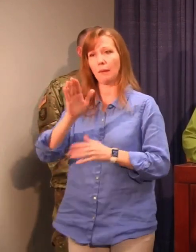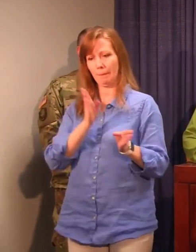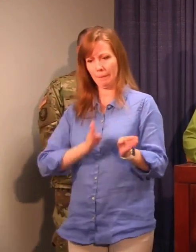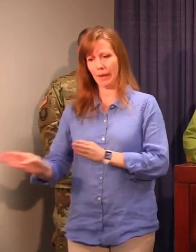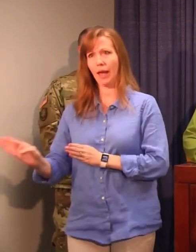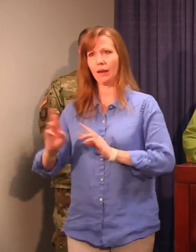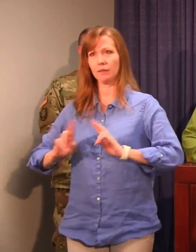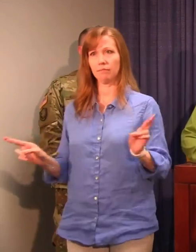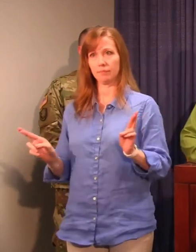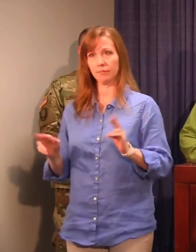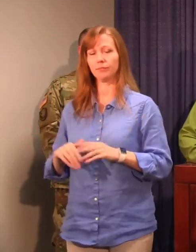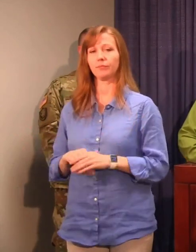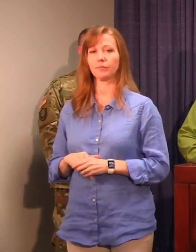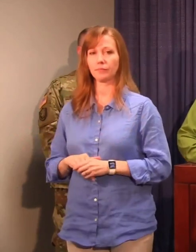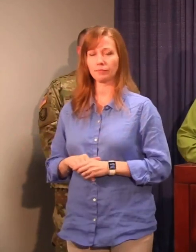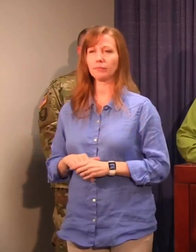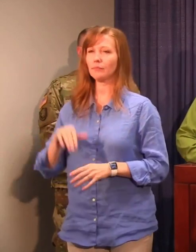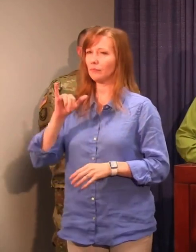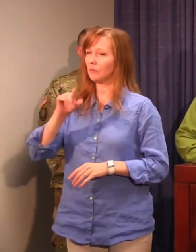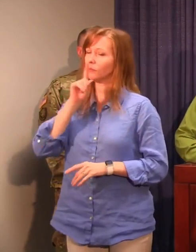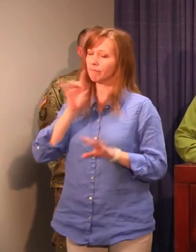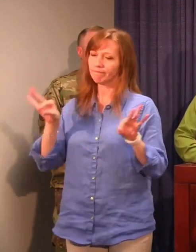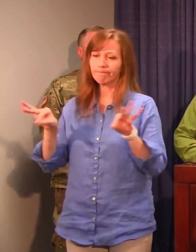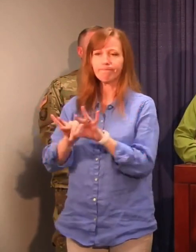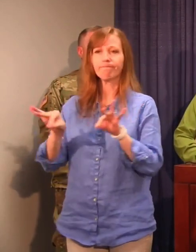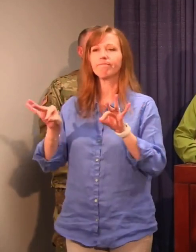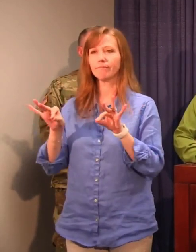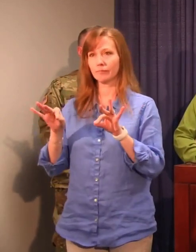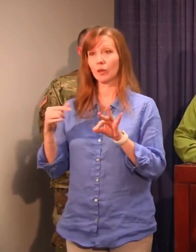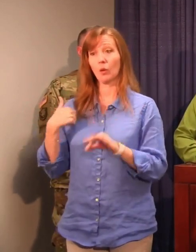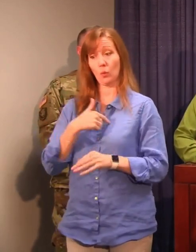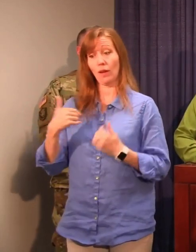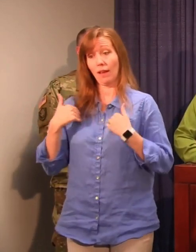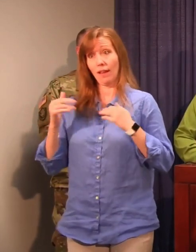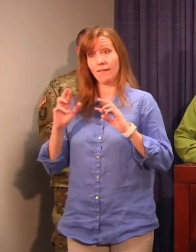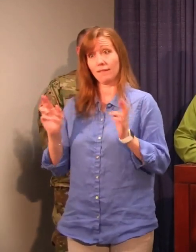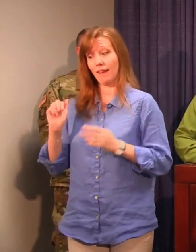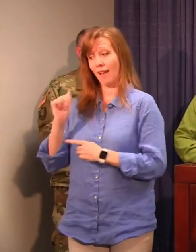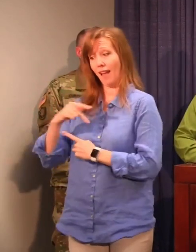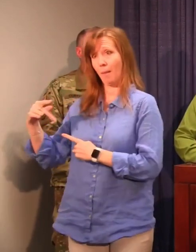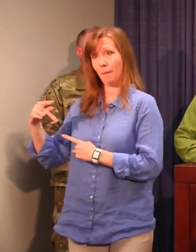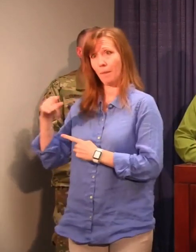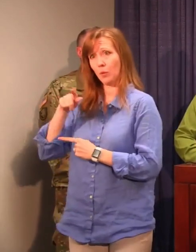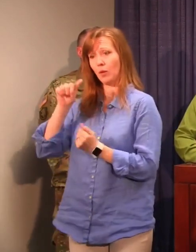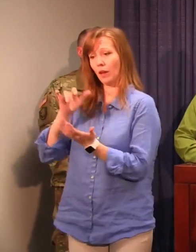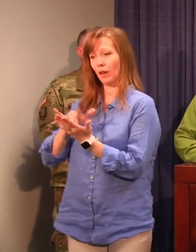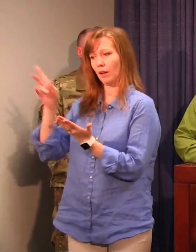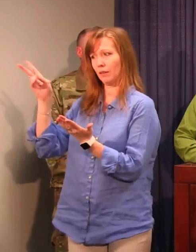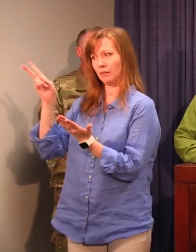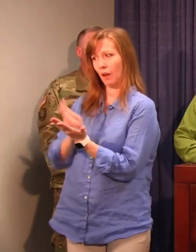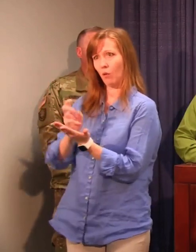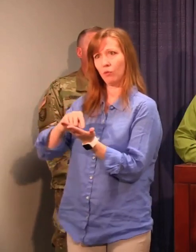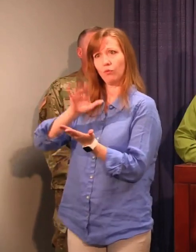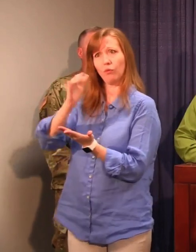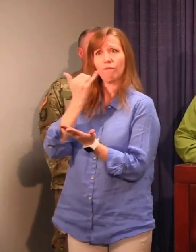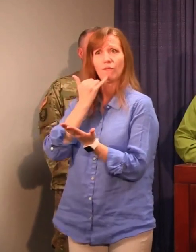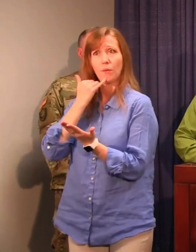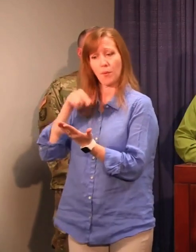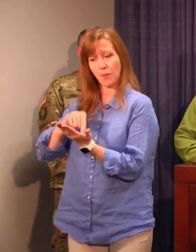plan is the name of the game. We have an app that people can download, and so we want people